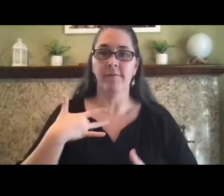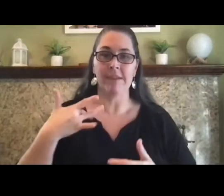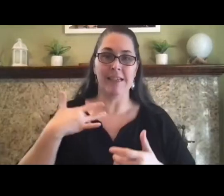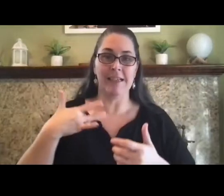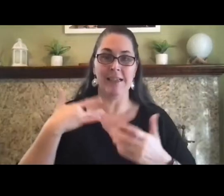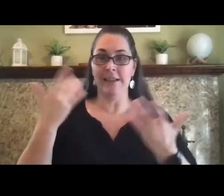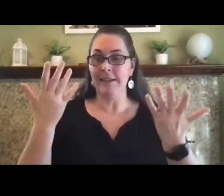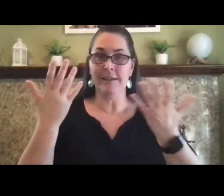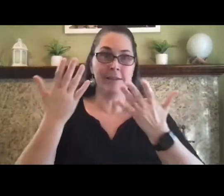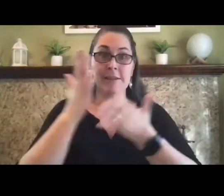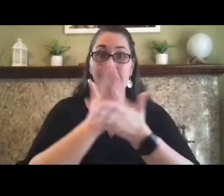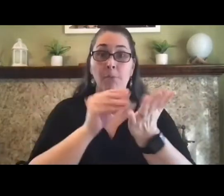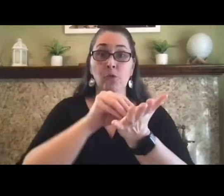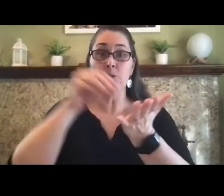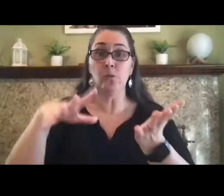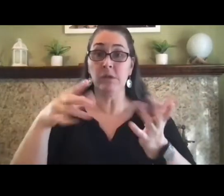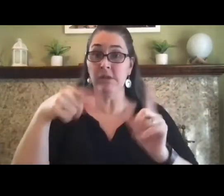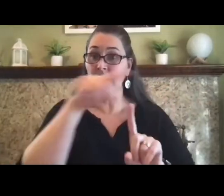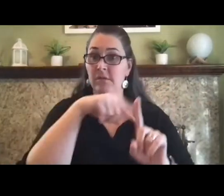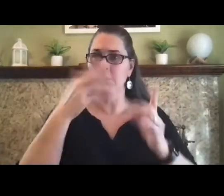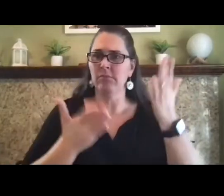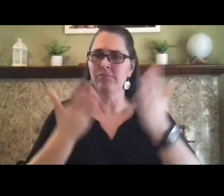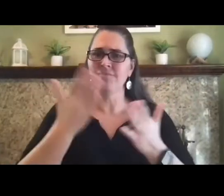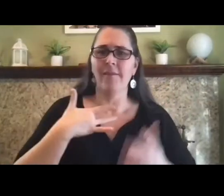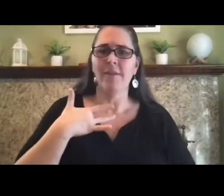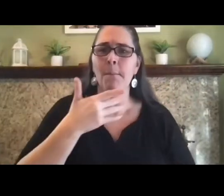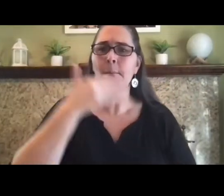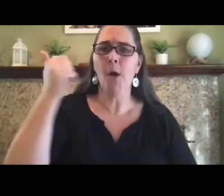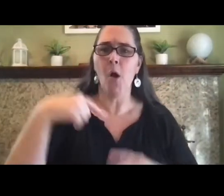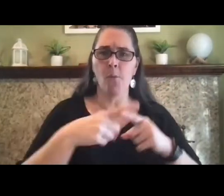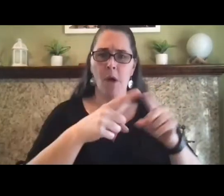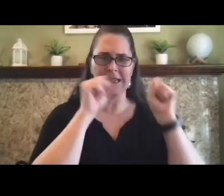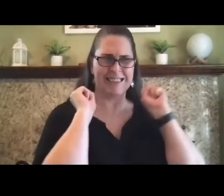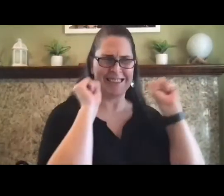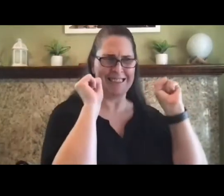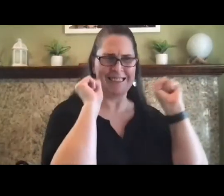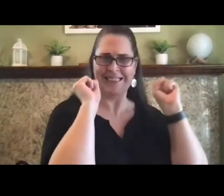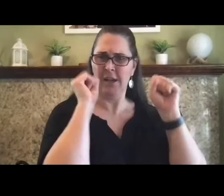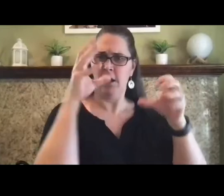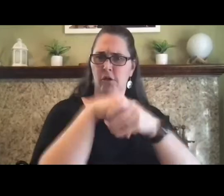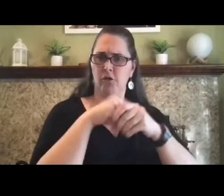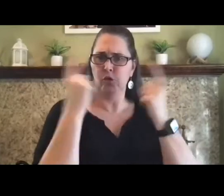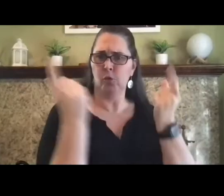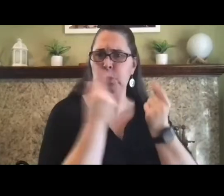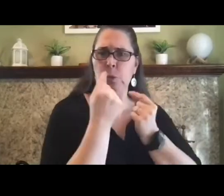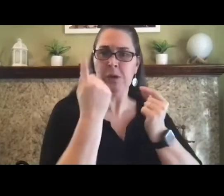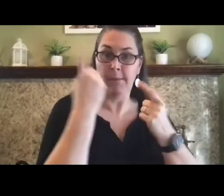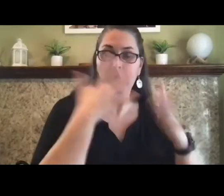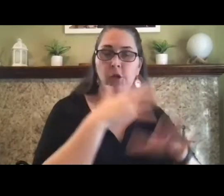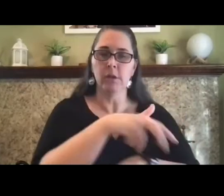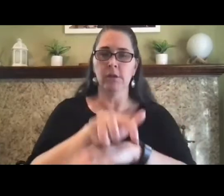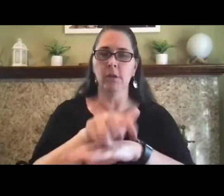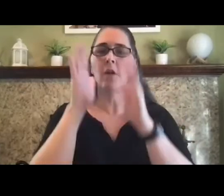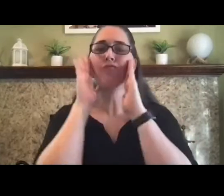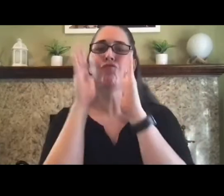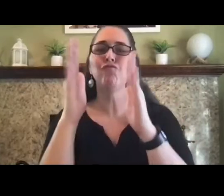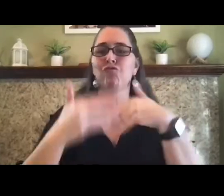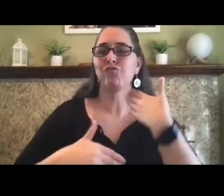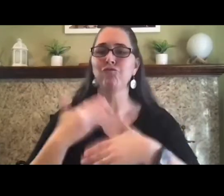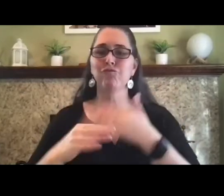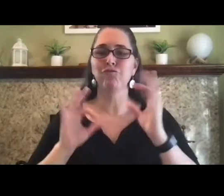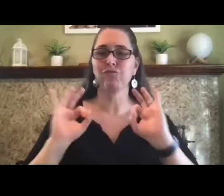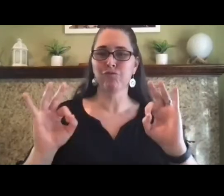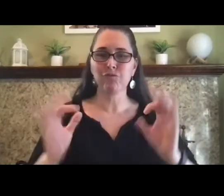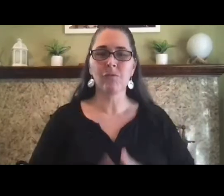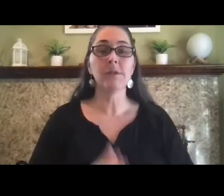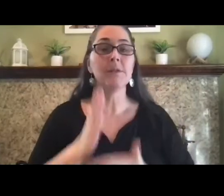in class. For example, some students may feel better exercising or doing something before class in order to be able to focus